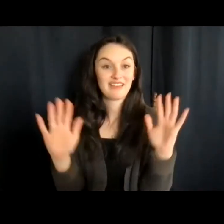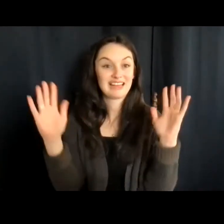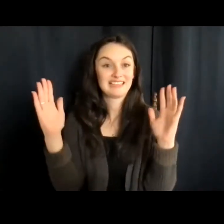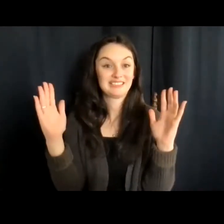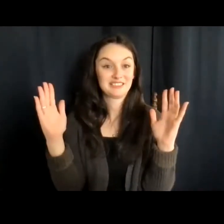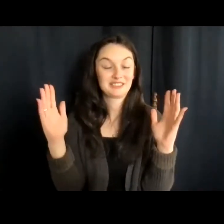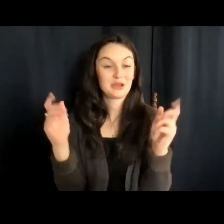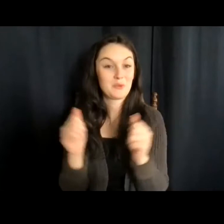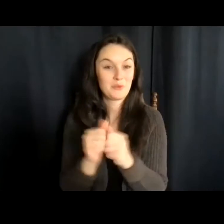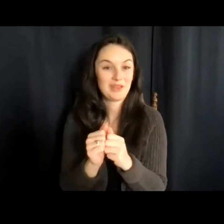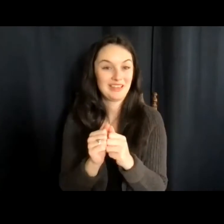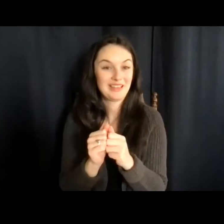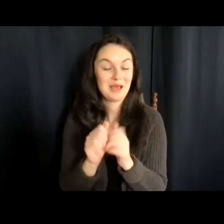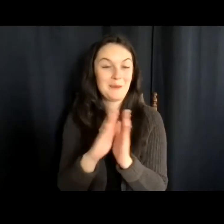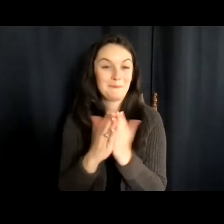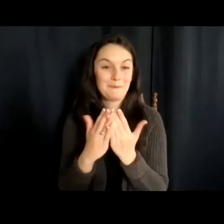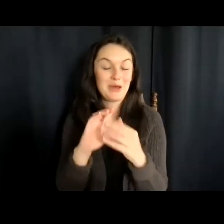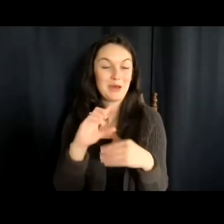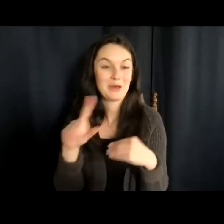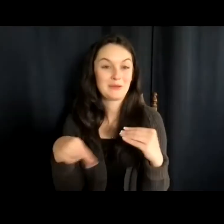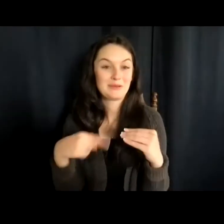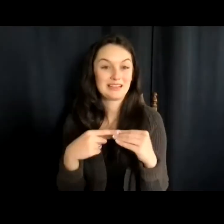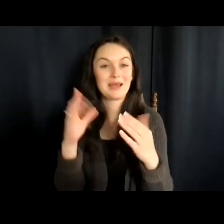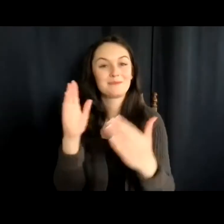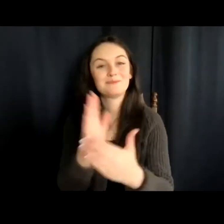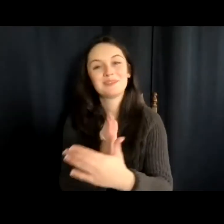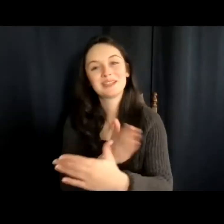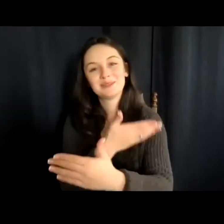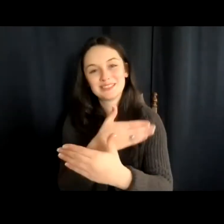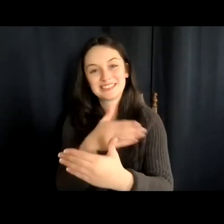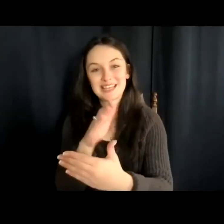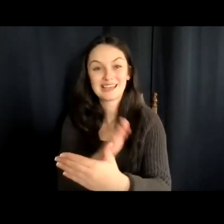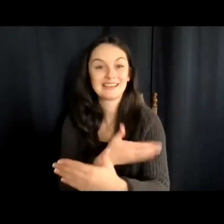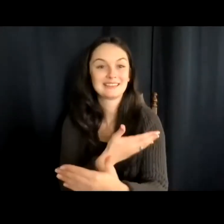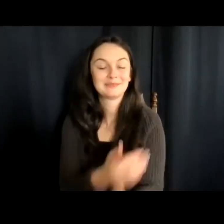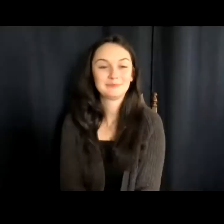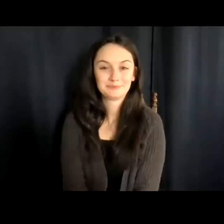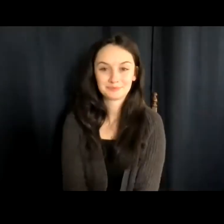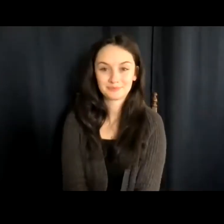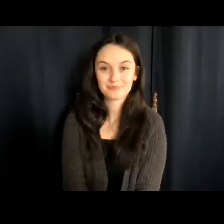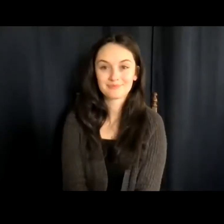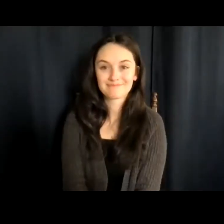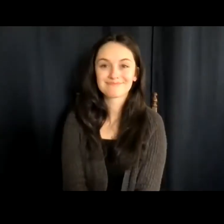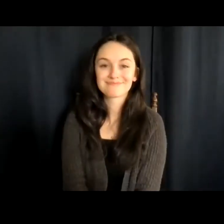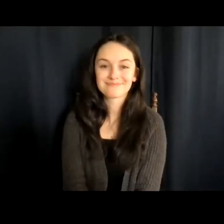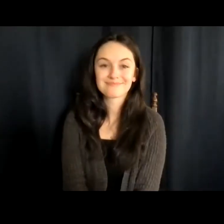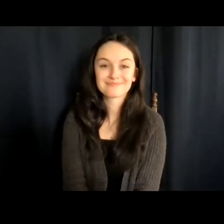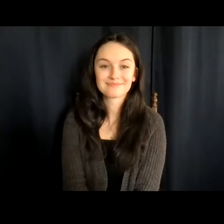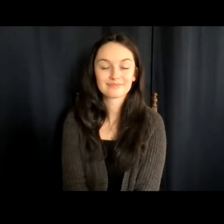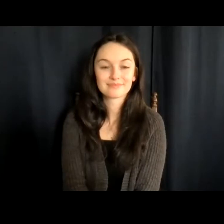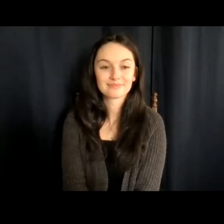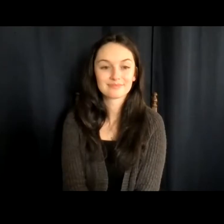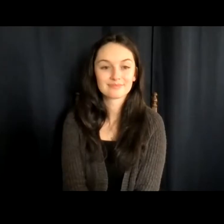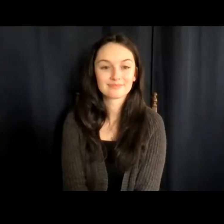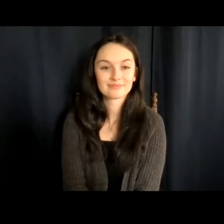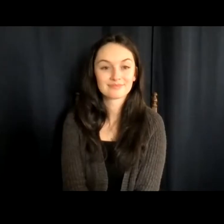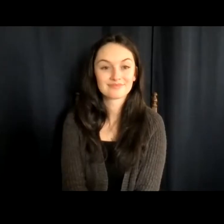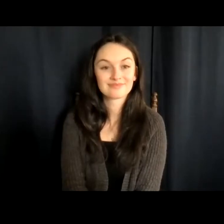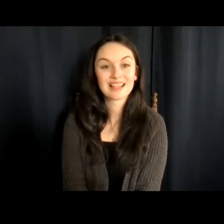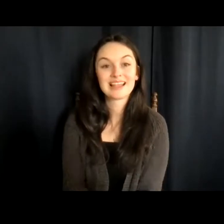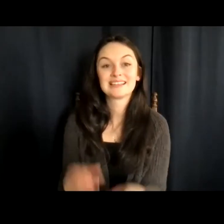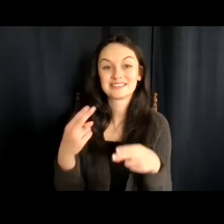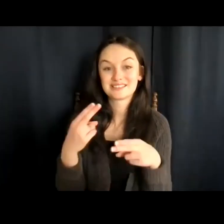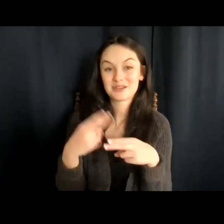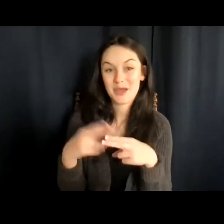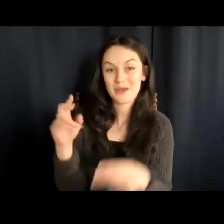today with a book about music. And so I'm going to share this story called Little Melba and